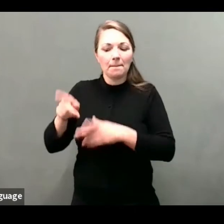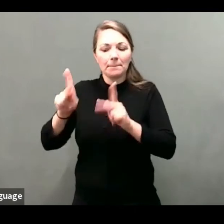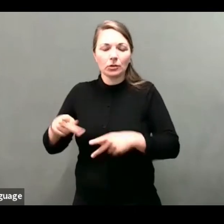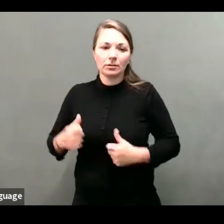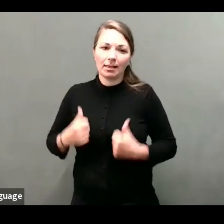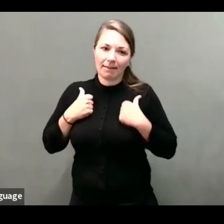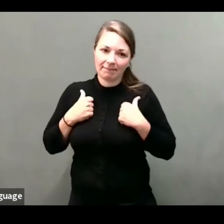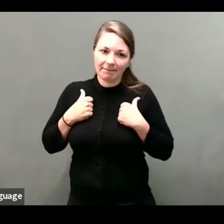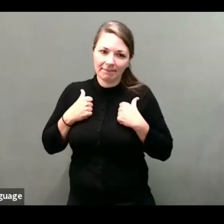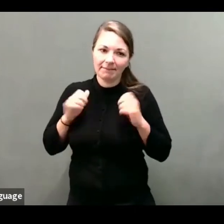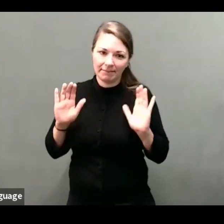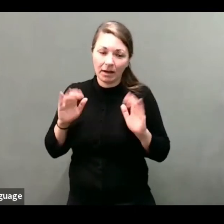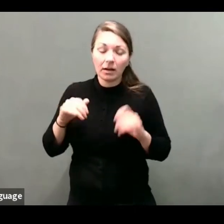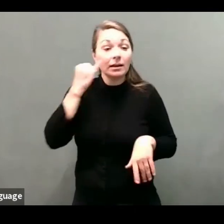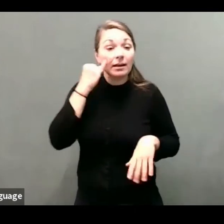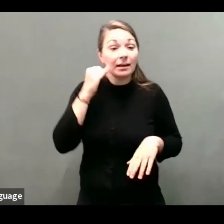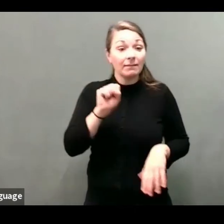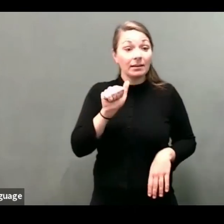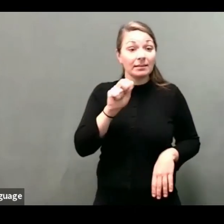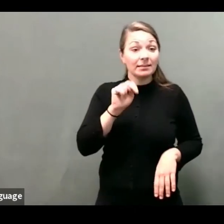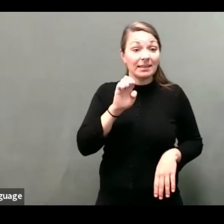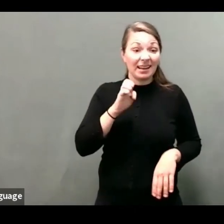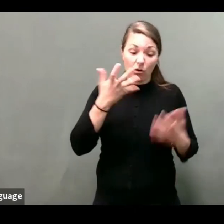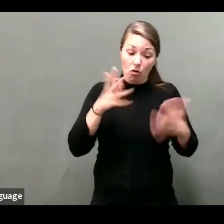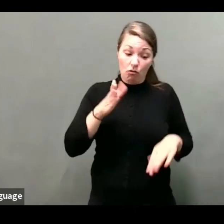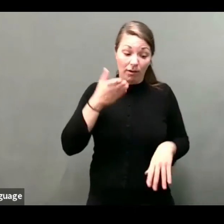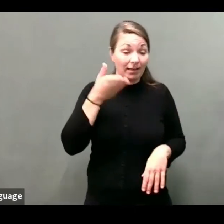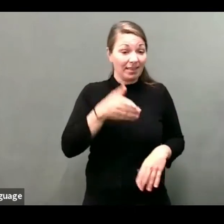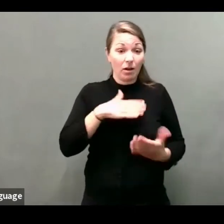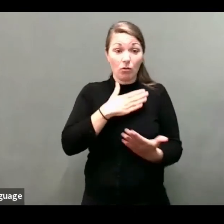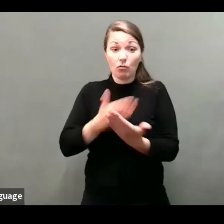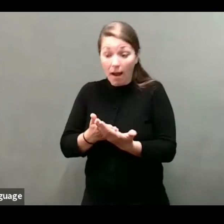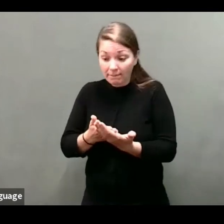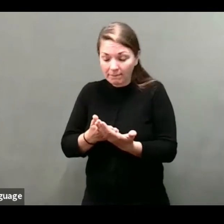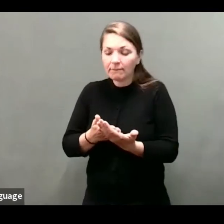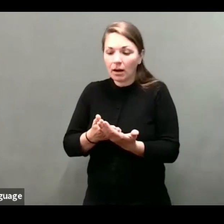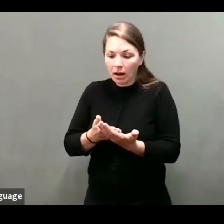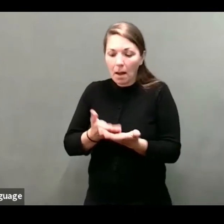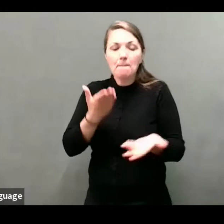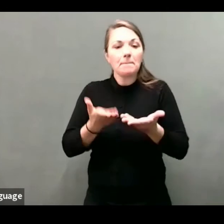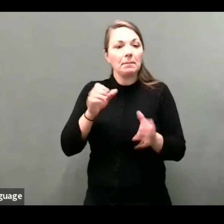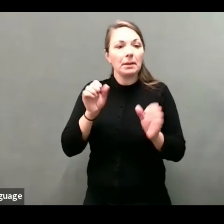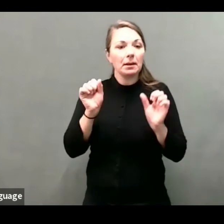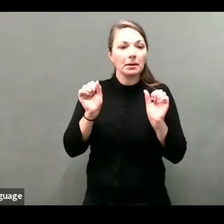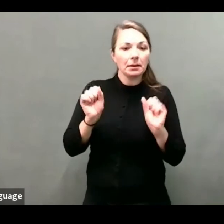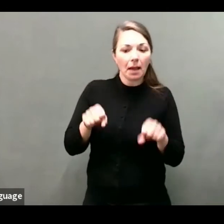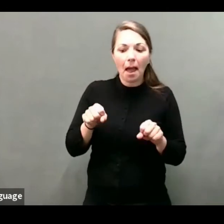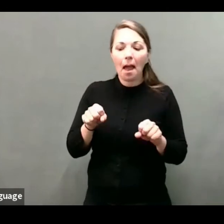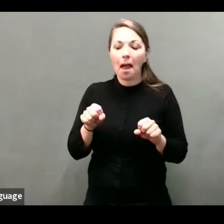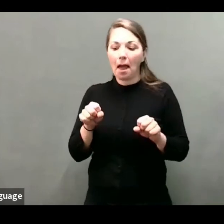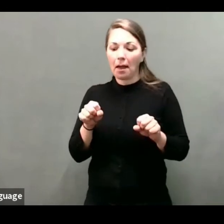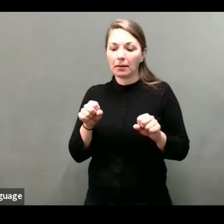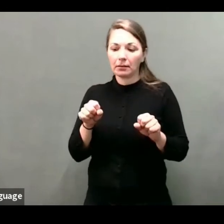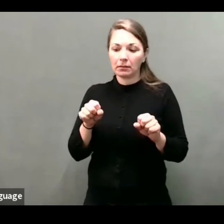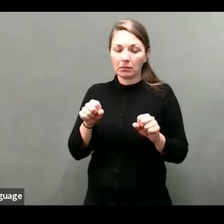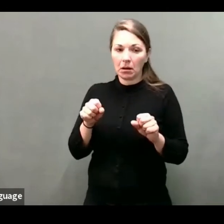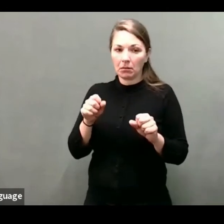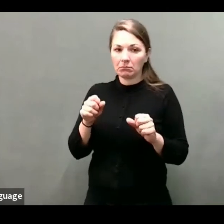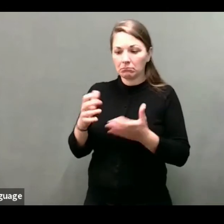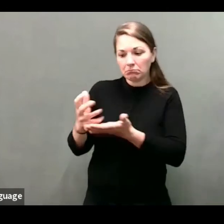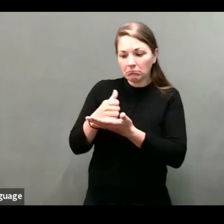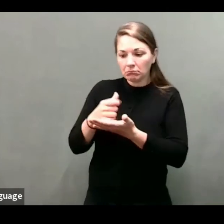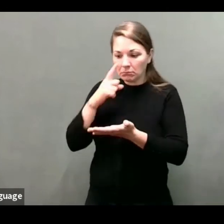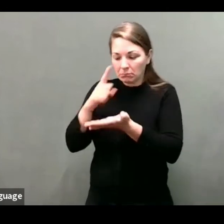already there, may be able to work with the team and start doing some medical forensics while the stabilization is